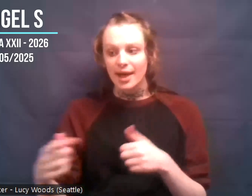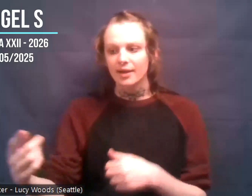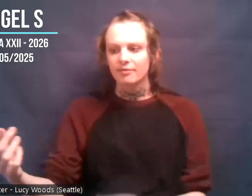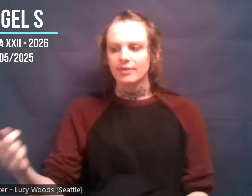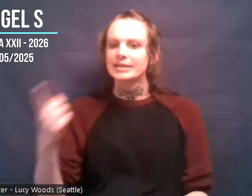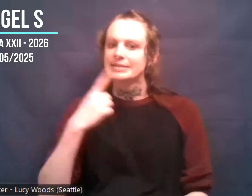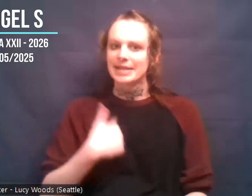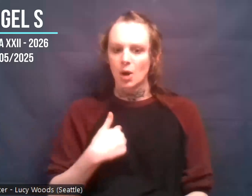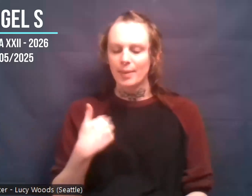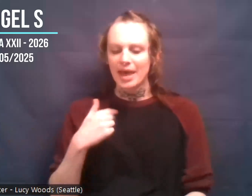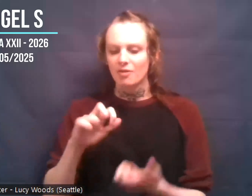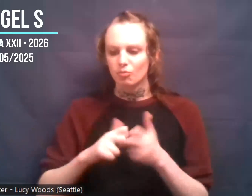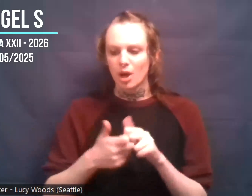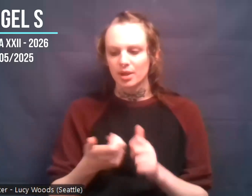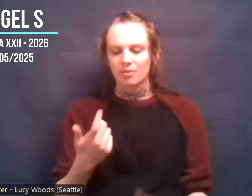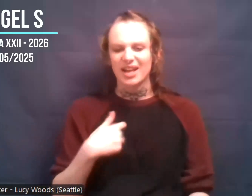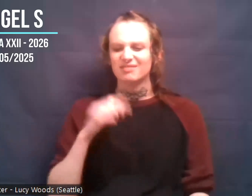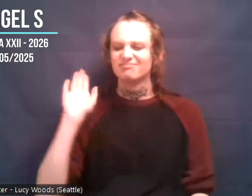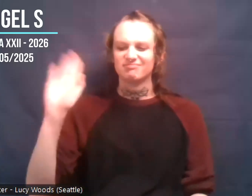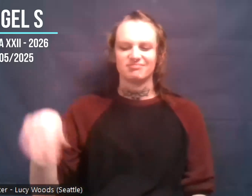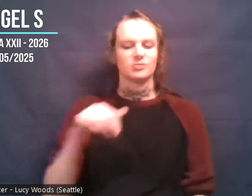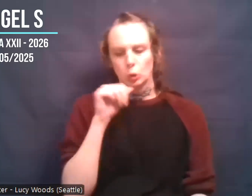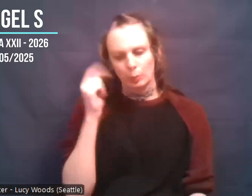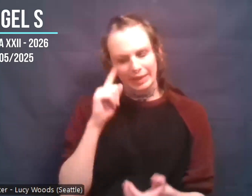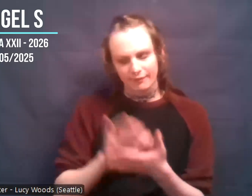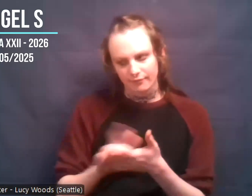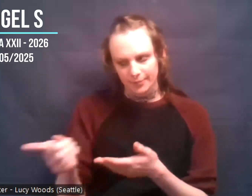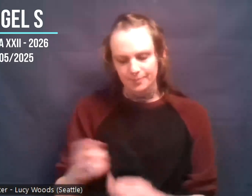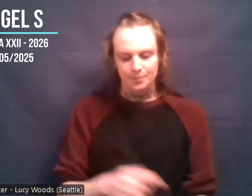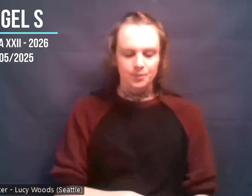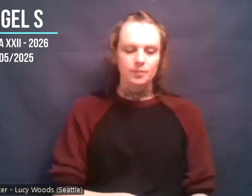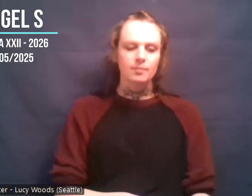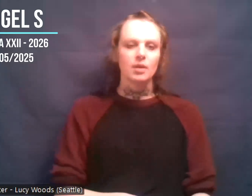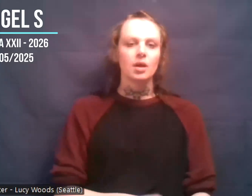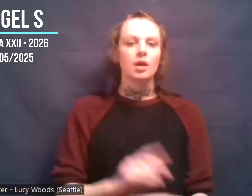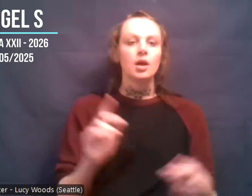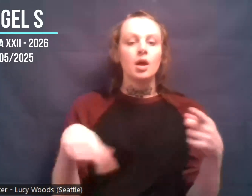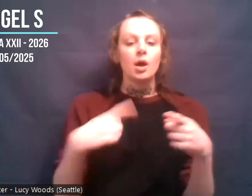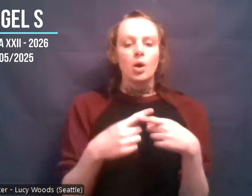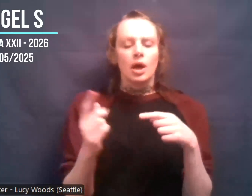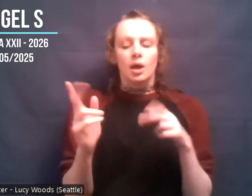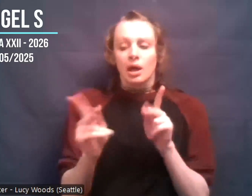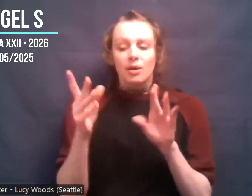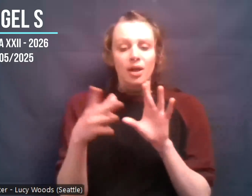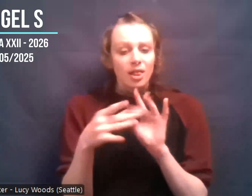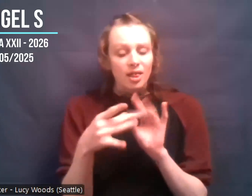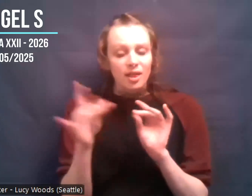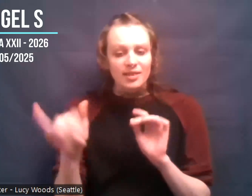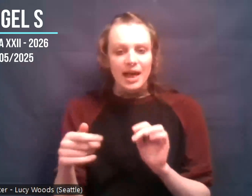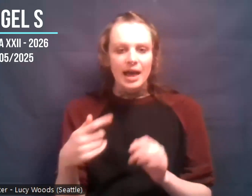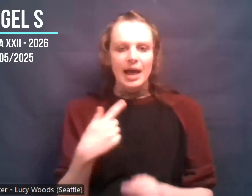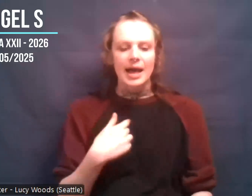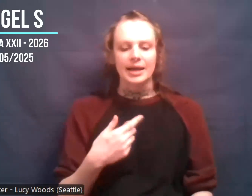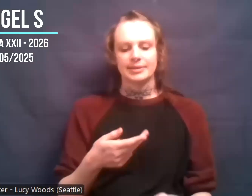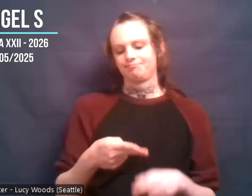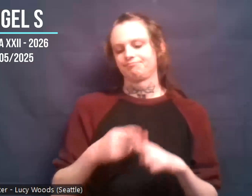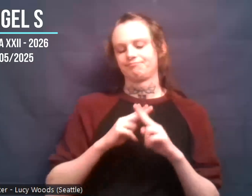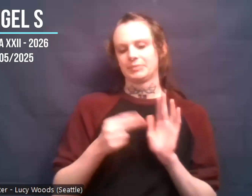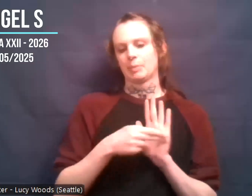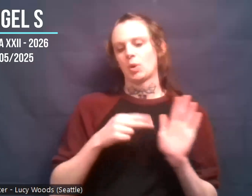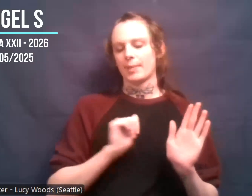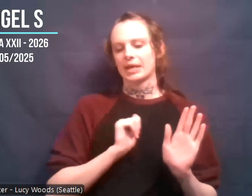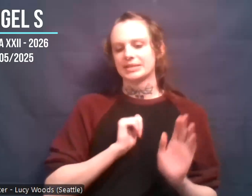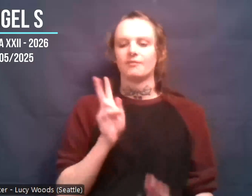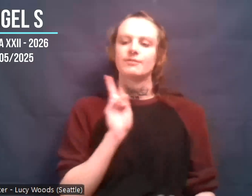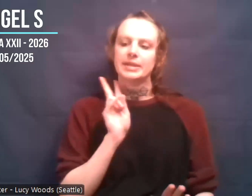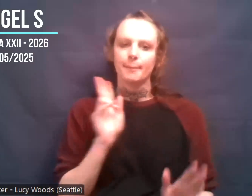I just refused to believe them. And whenever somebody would point those things out to me, I would immediately victimize myself and say, well, look at all the things I